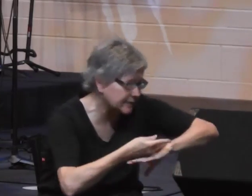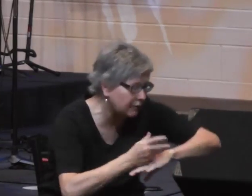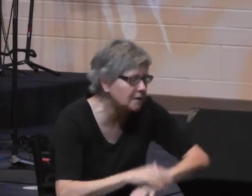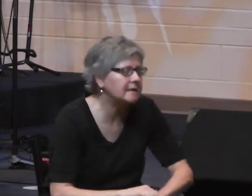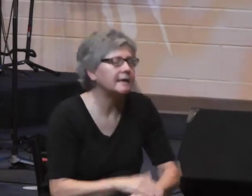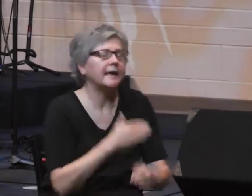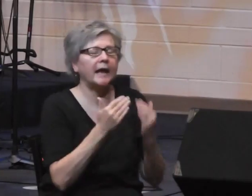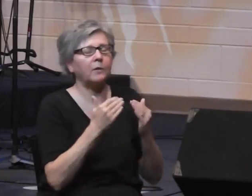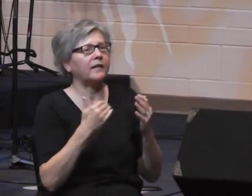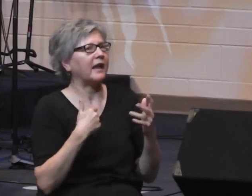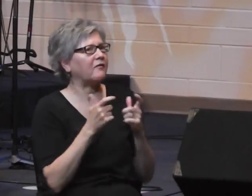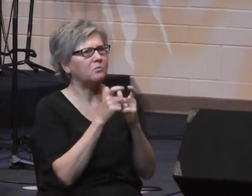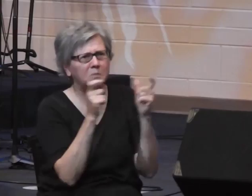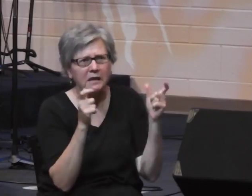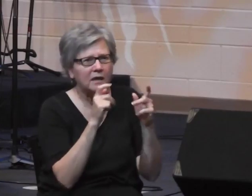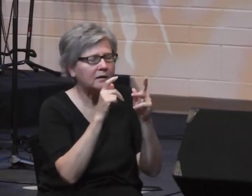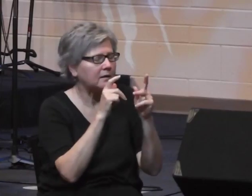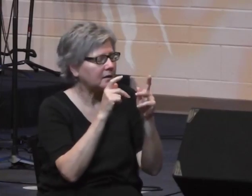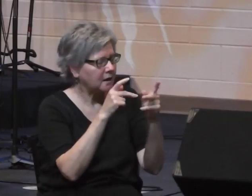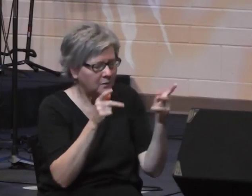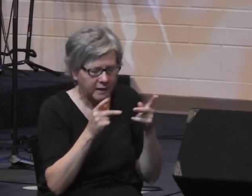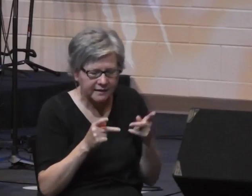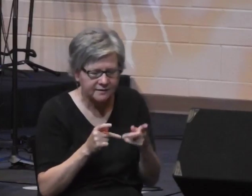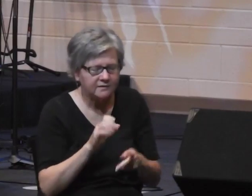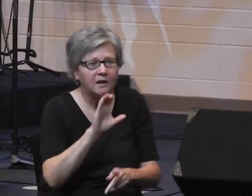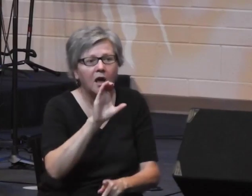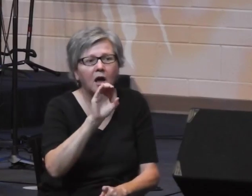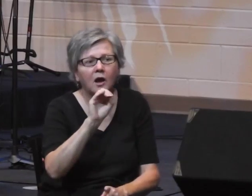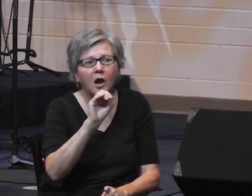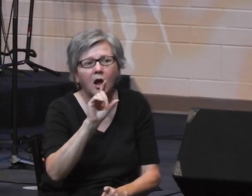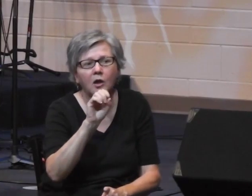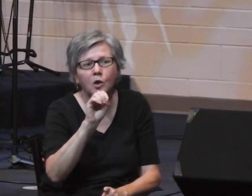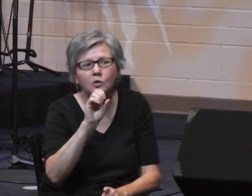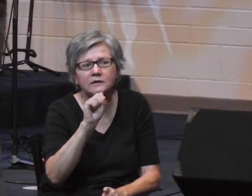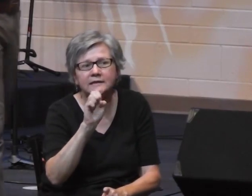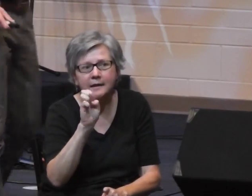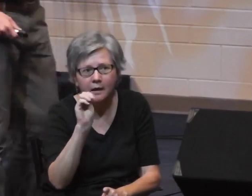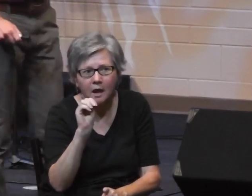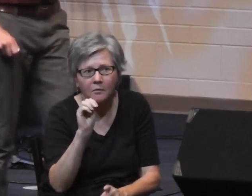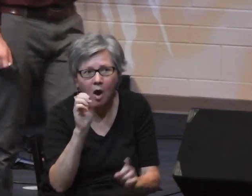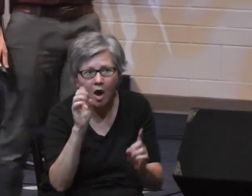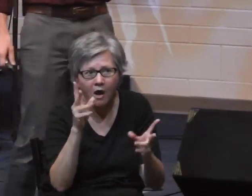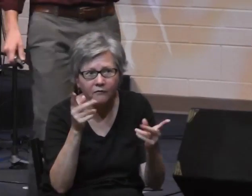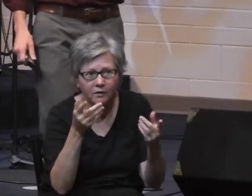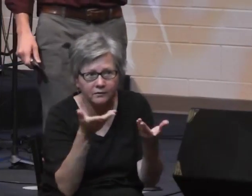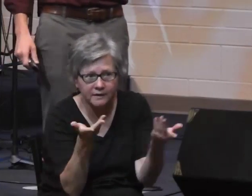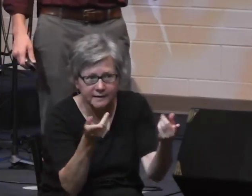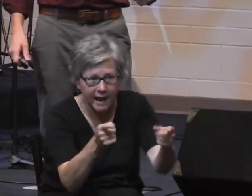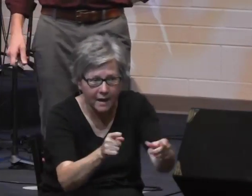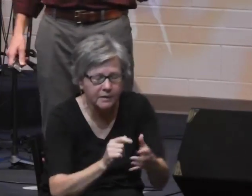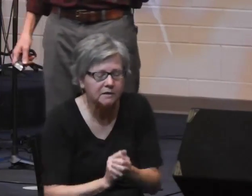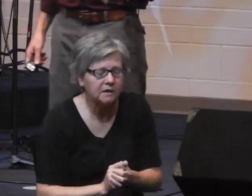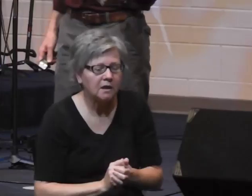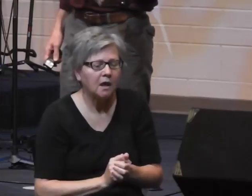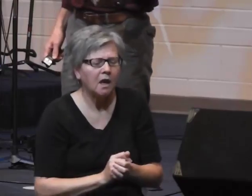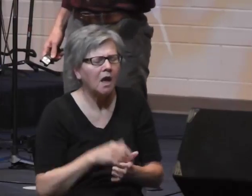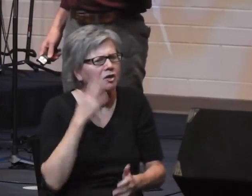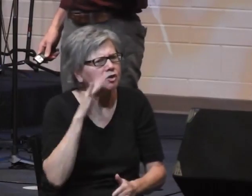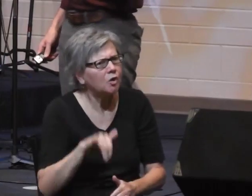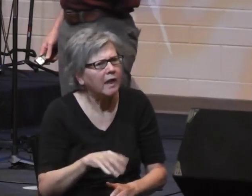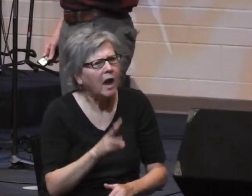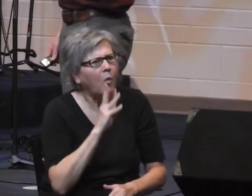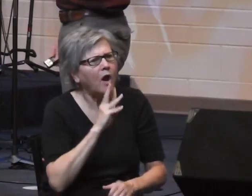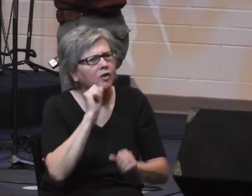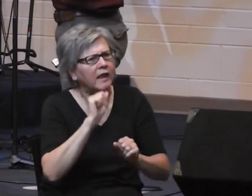out there, the Colosseum. Okay, it was pretty tragic what happened in the Colosseum, but a beautiful building. Did you know they could flood the